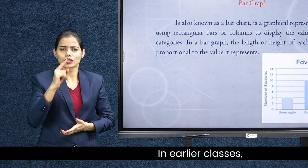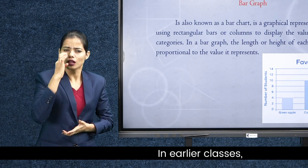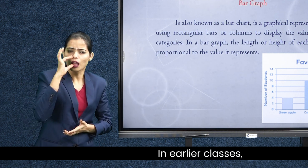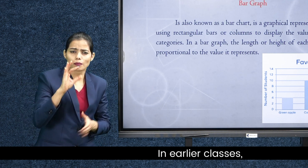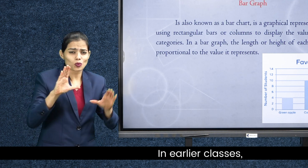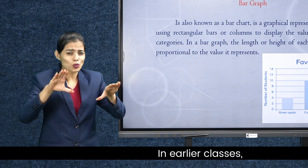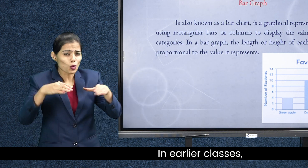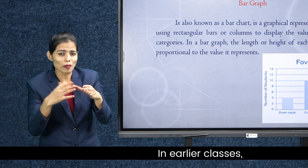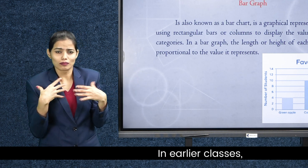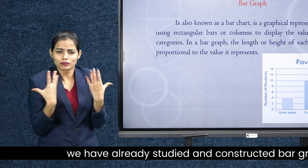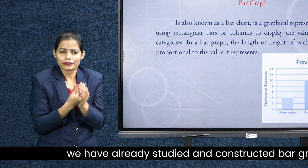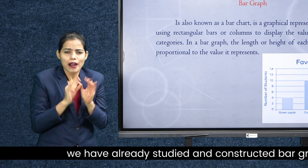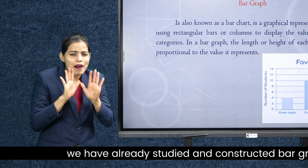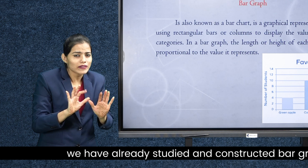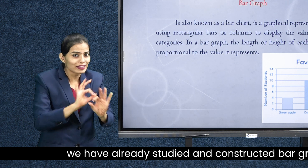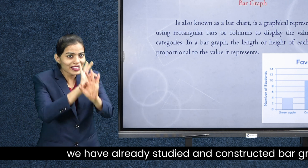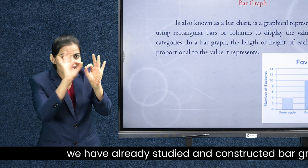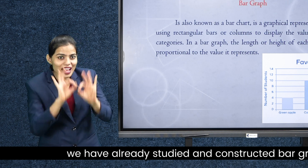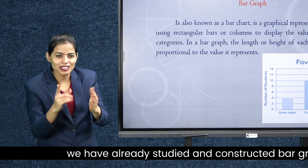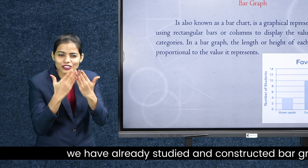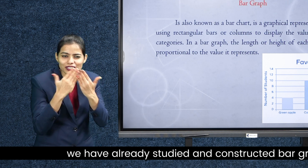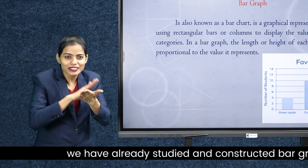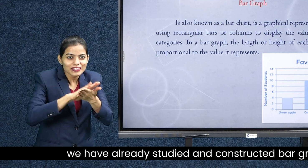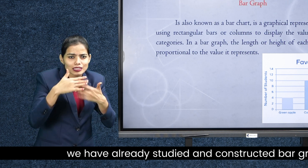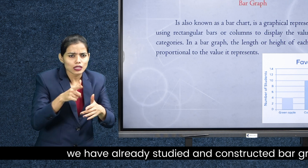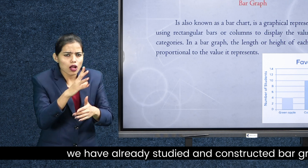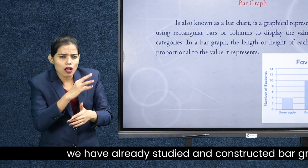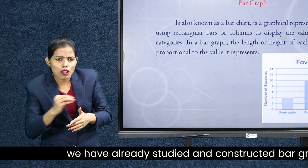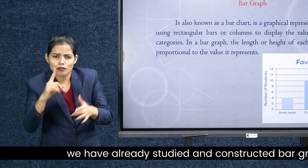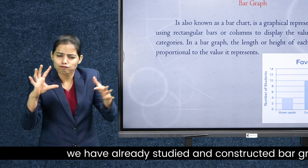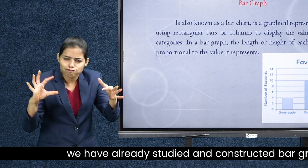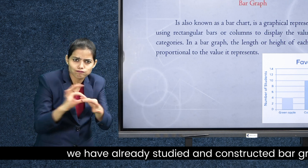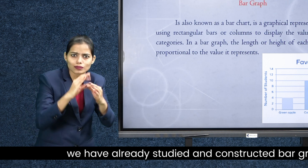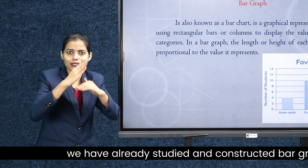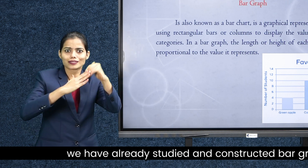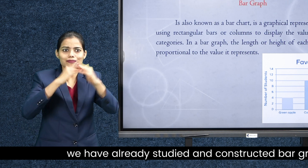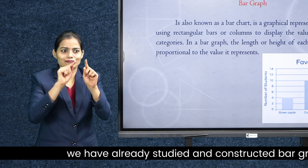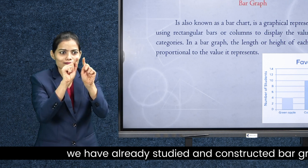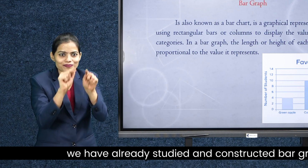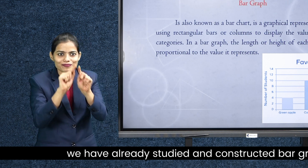In earlier classes, we have already studied and constructed bar graphs.